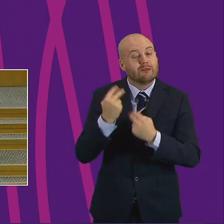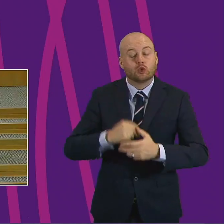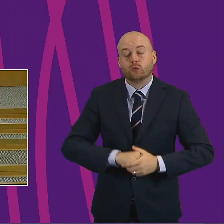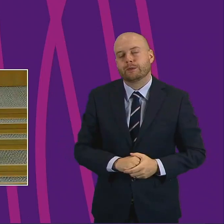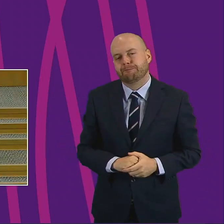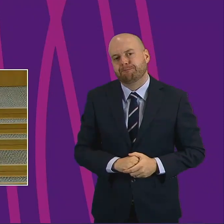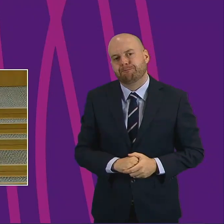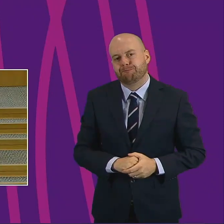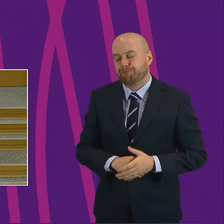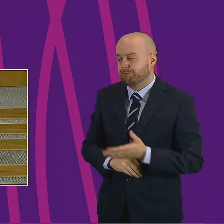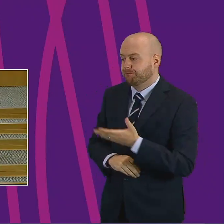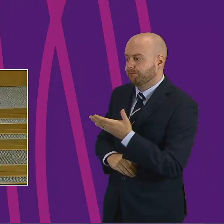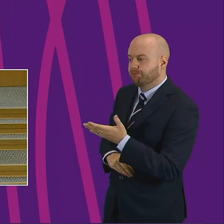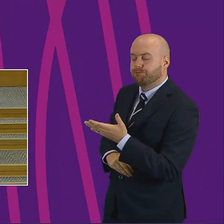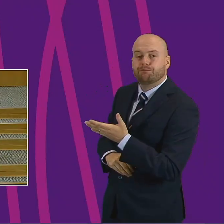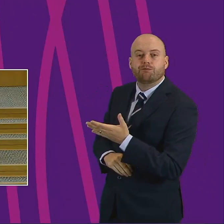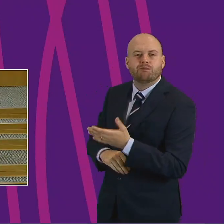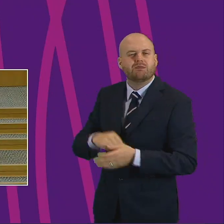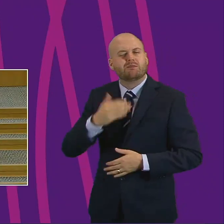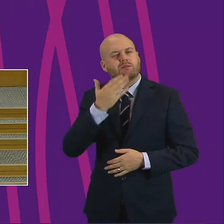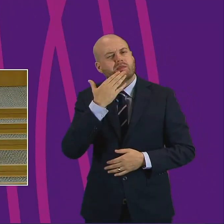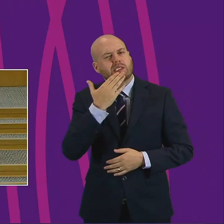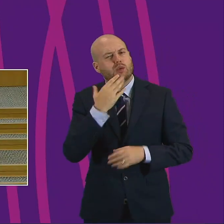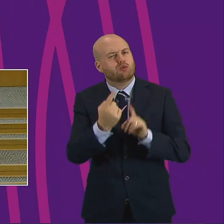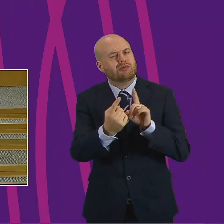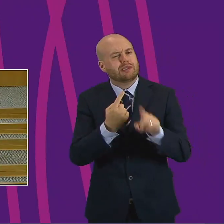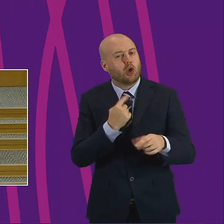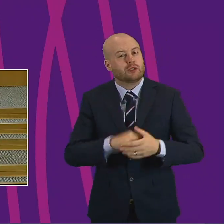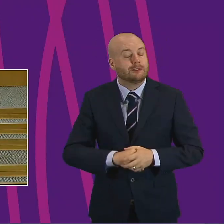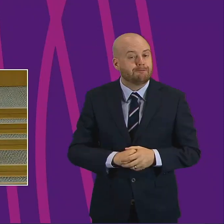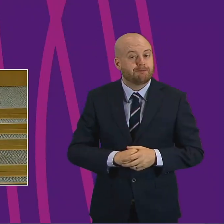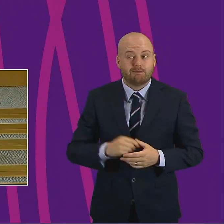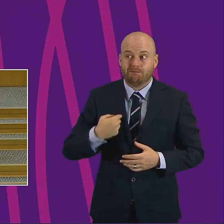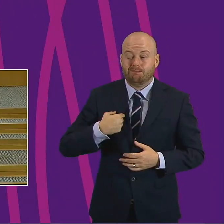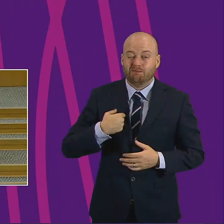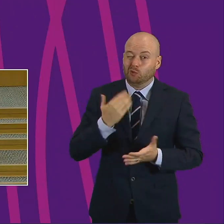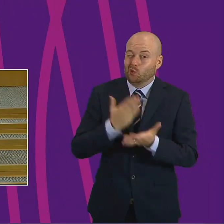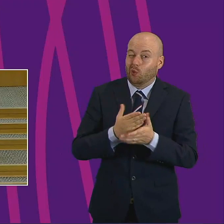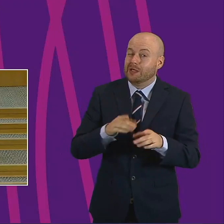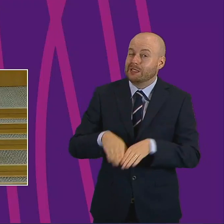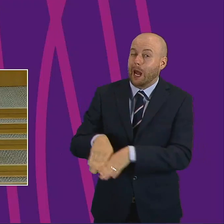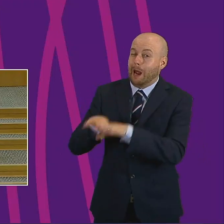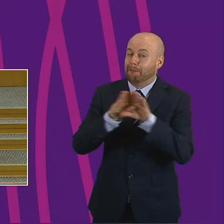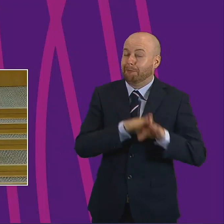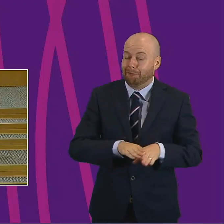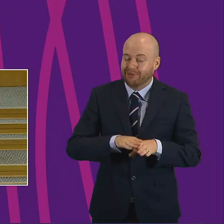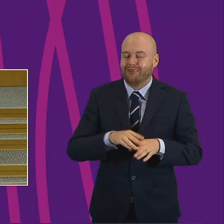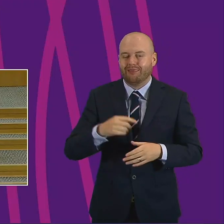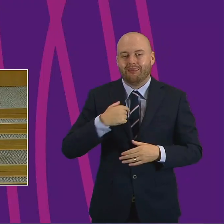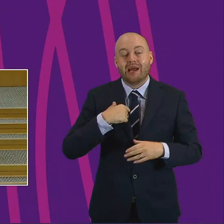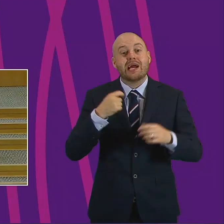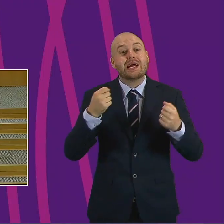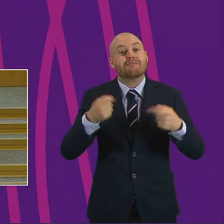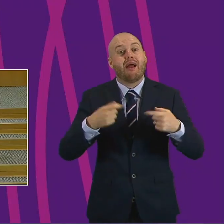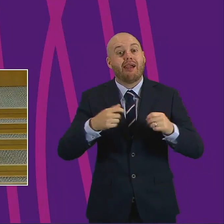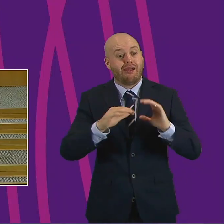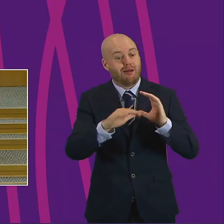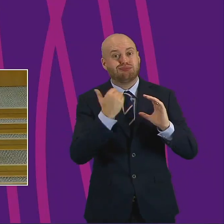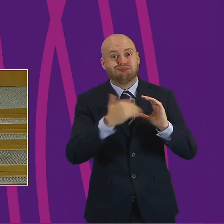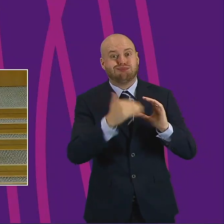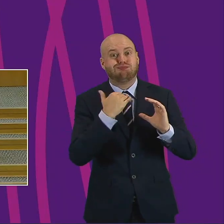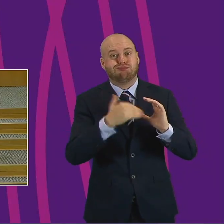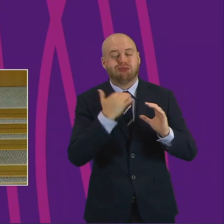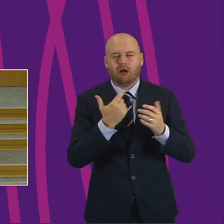that response? My inbox, as I suspect is the case with others, is full on this matter. Parents across Scotland were justifiably